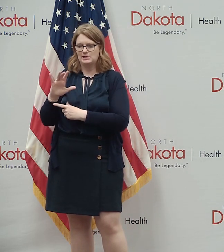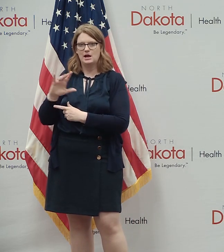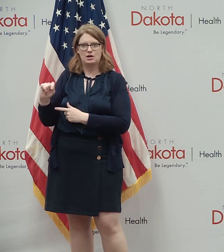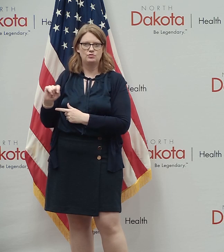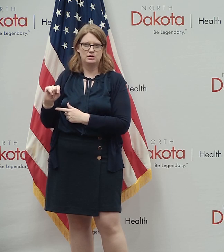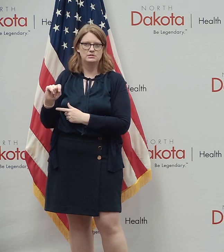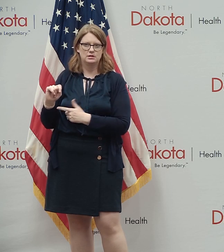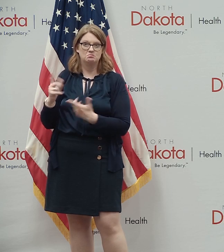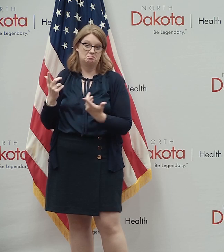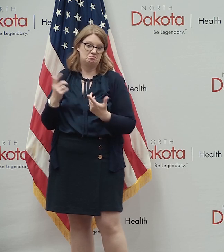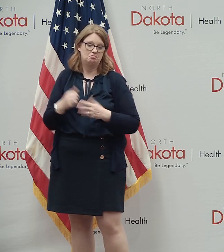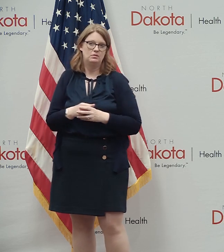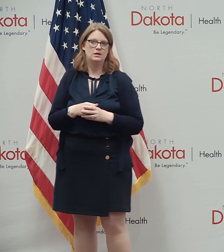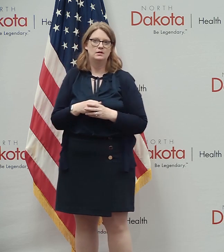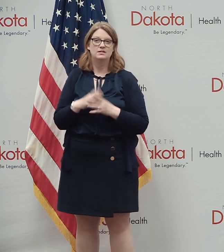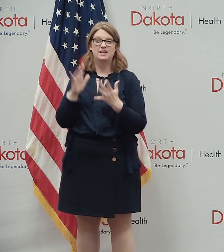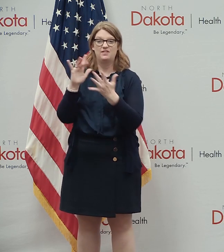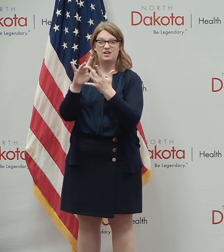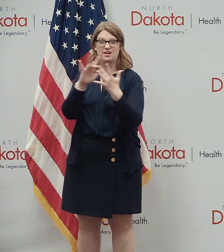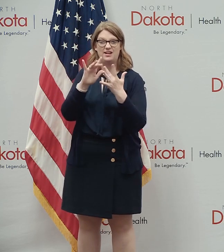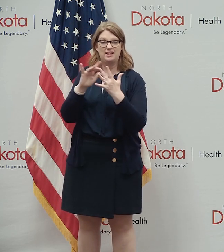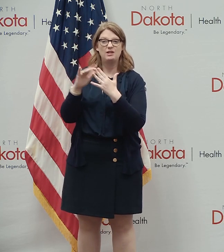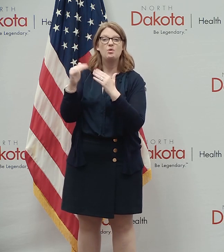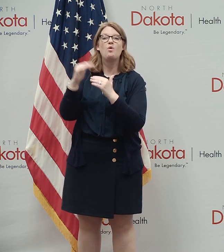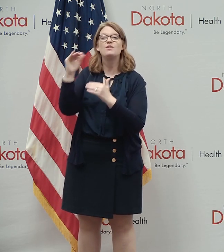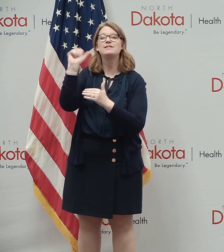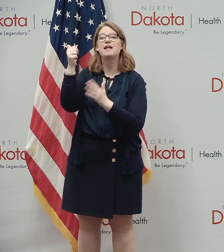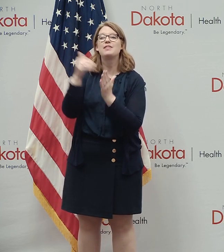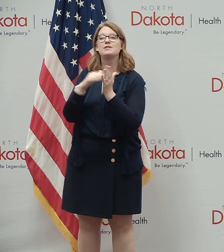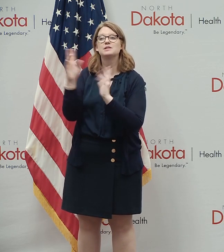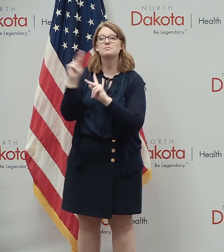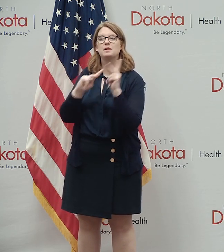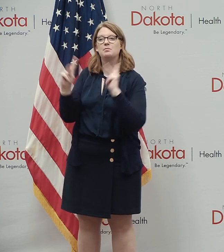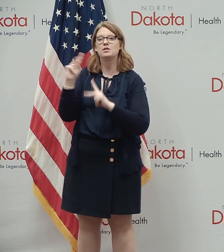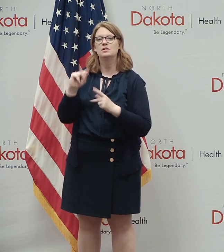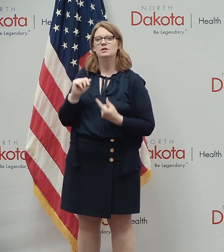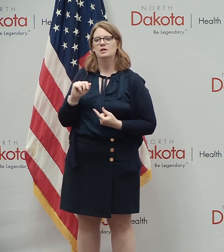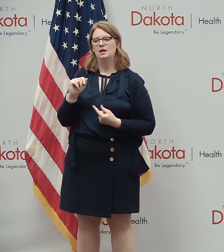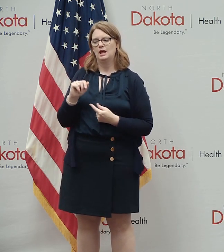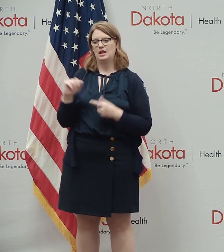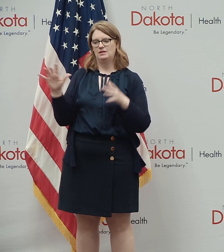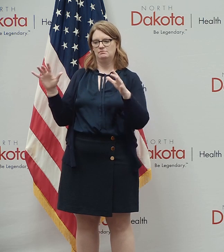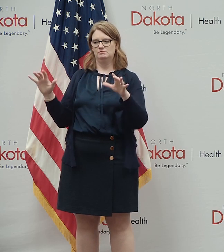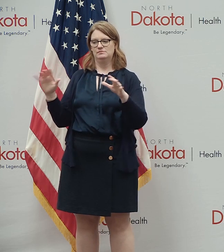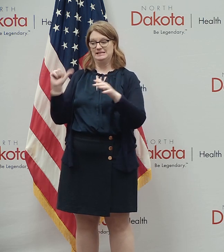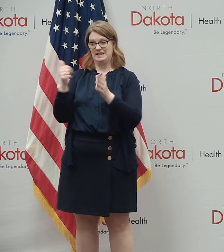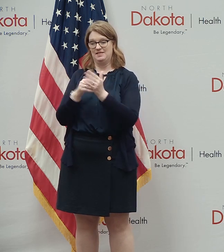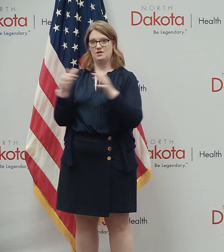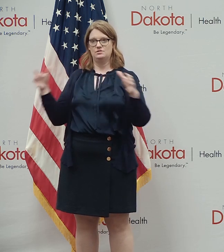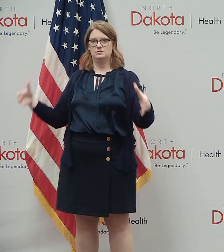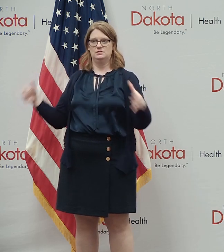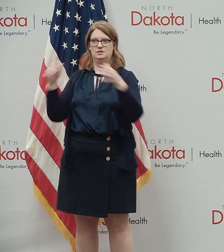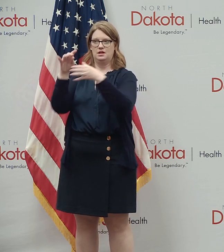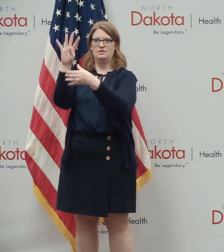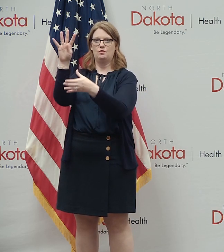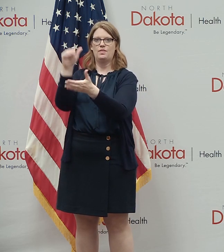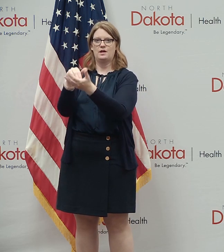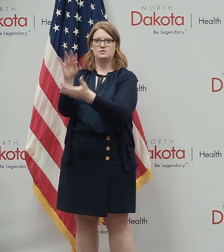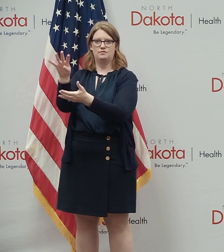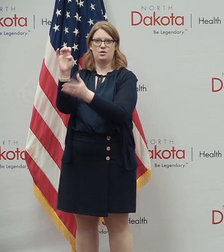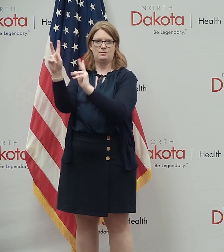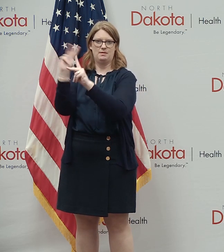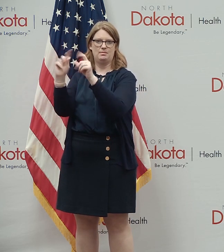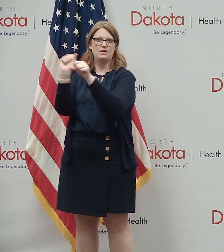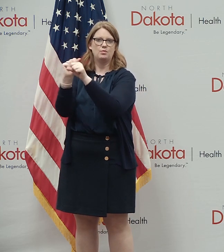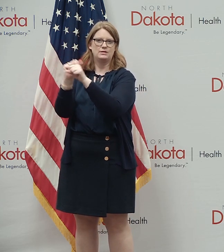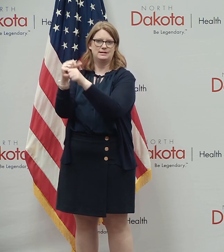tracer. They've contacted over 10,000, and I think 4,400 of those individuals have been people who work in healthcare. So